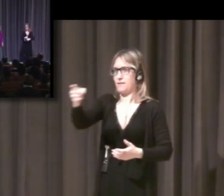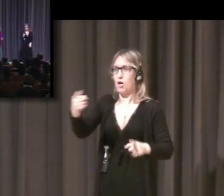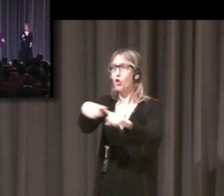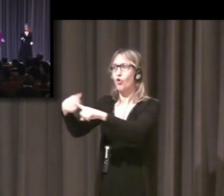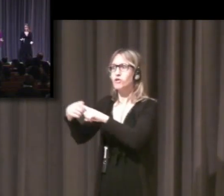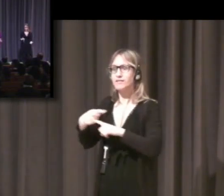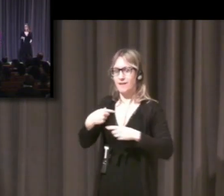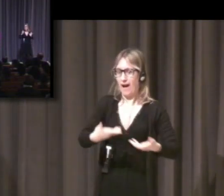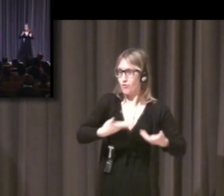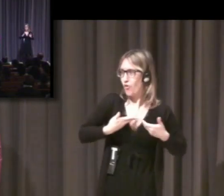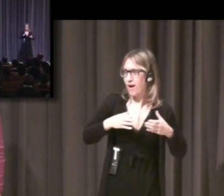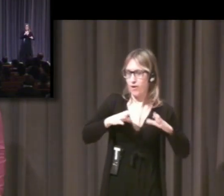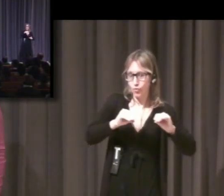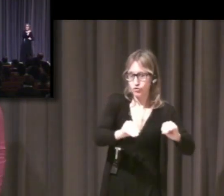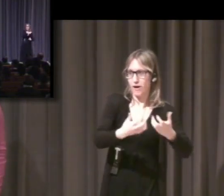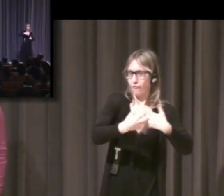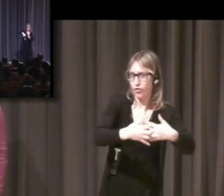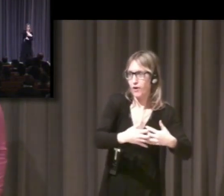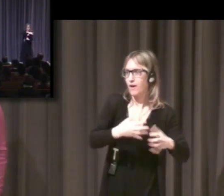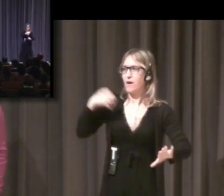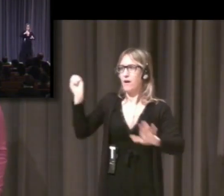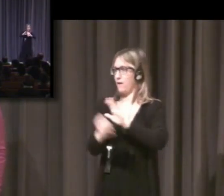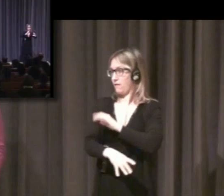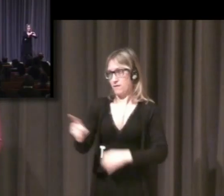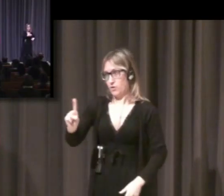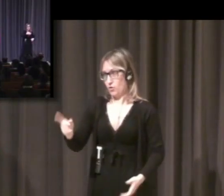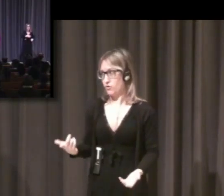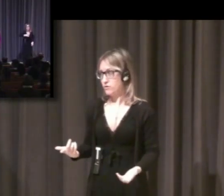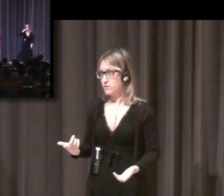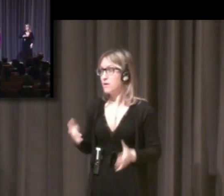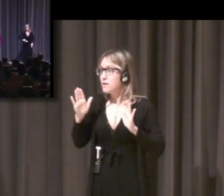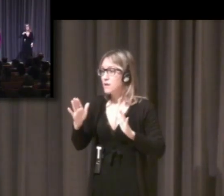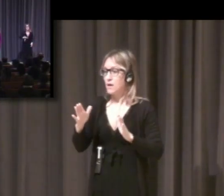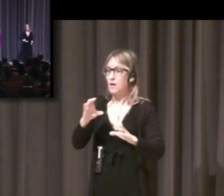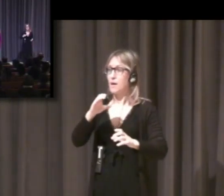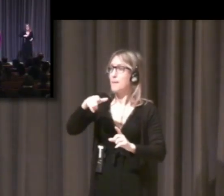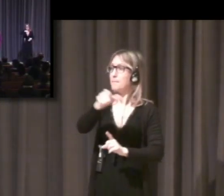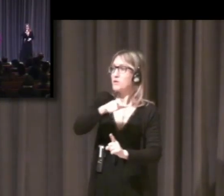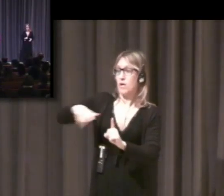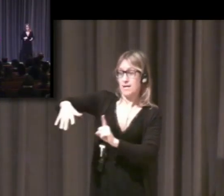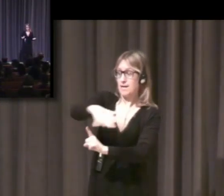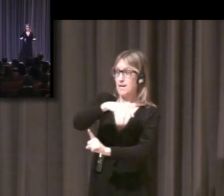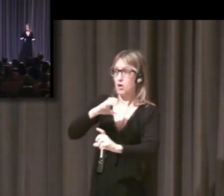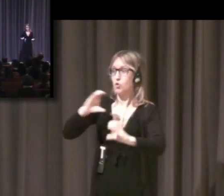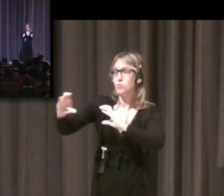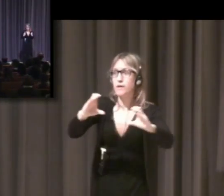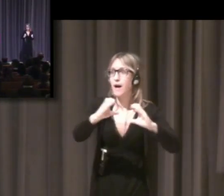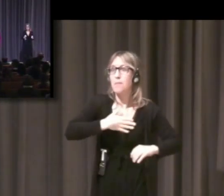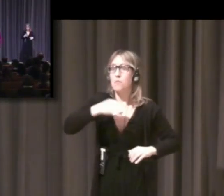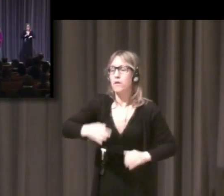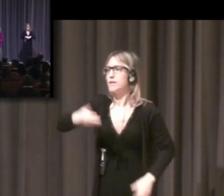is so important. I mean, it's what you need in order to be a human being.